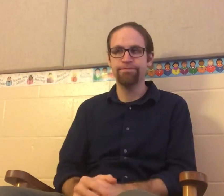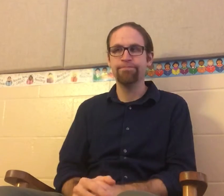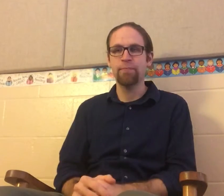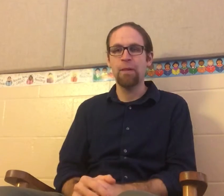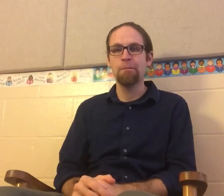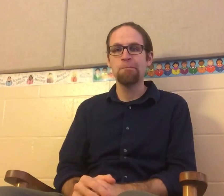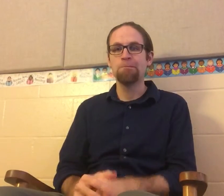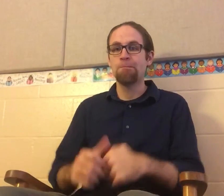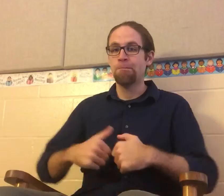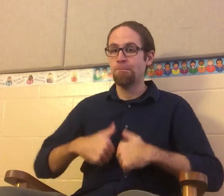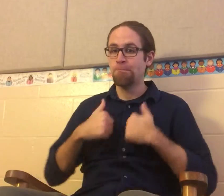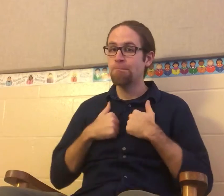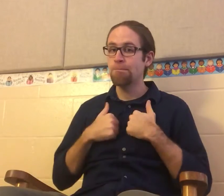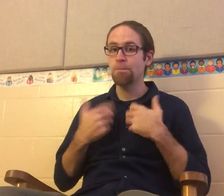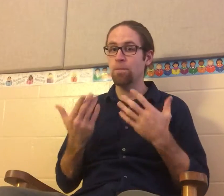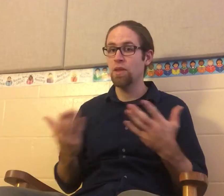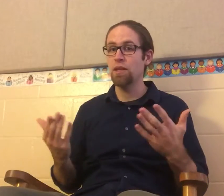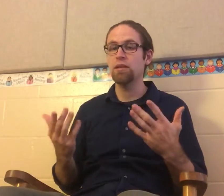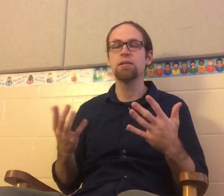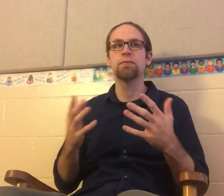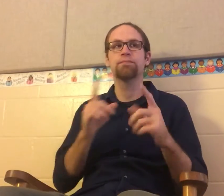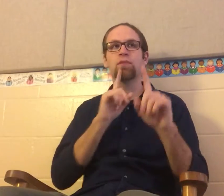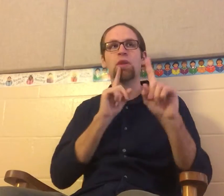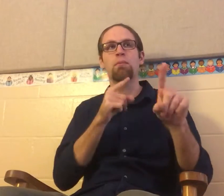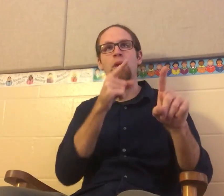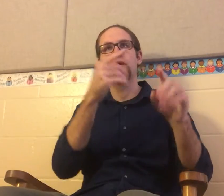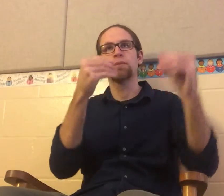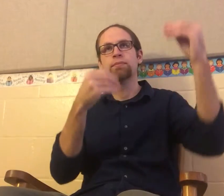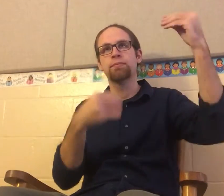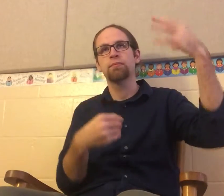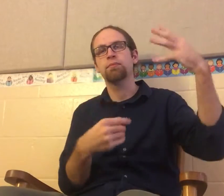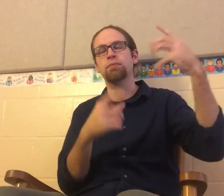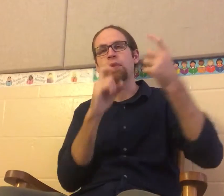Living things respond to the changes in sunlight and warmth throughout the